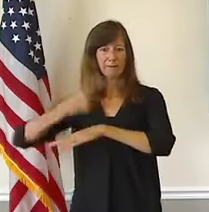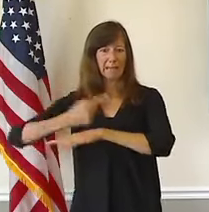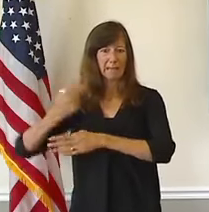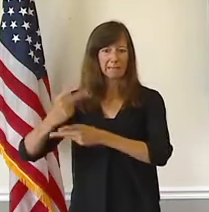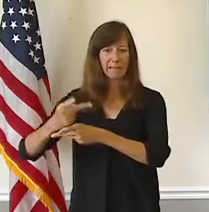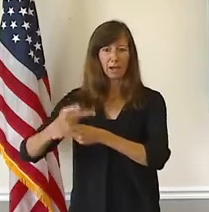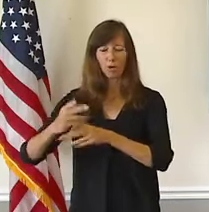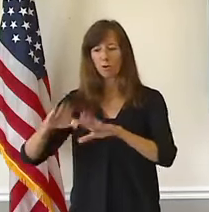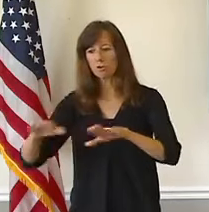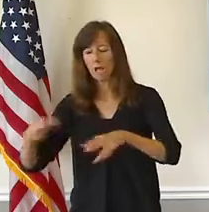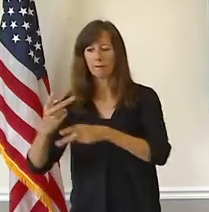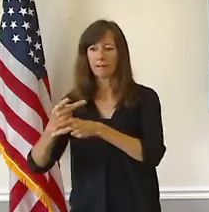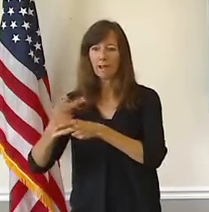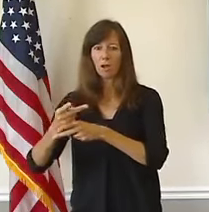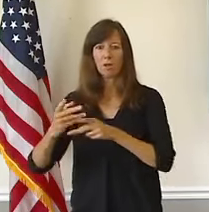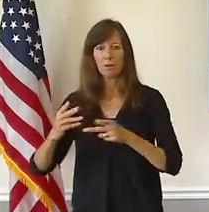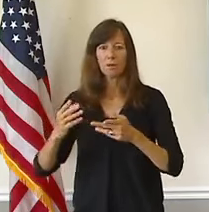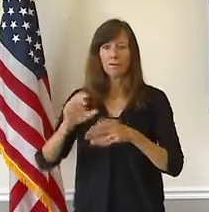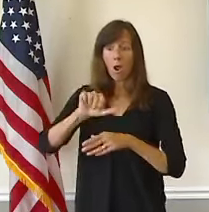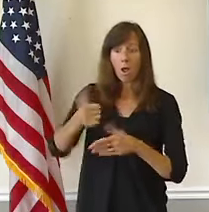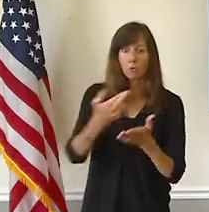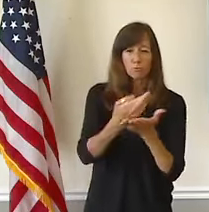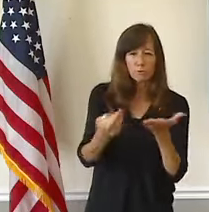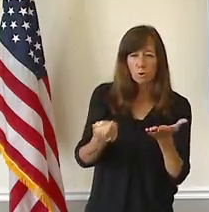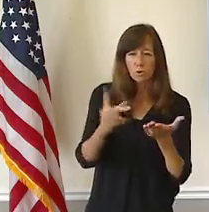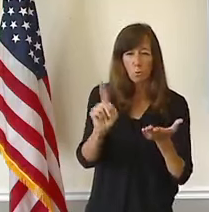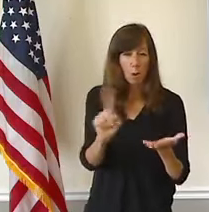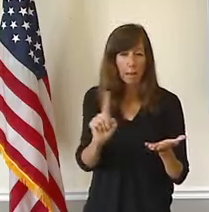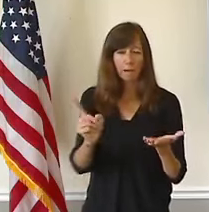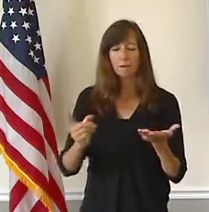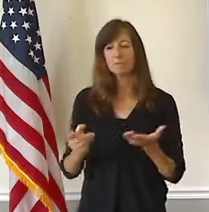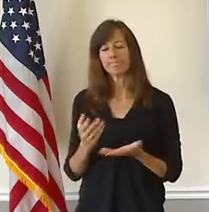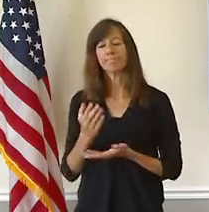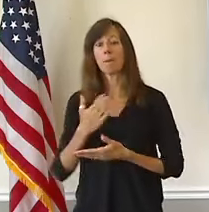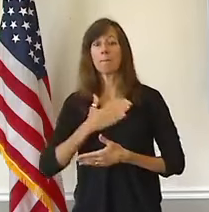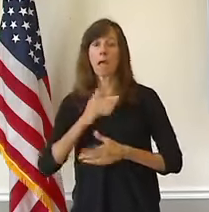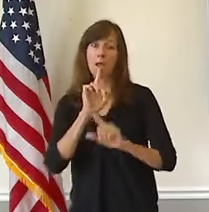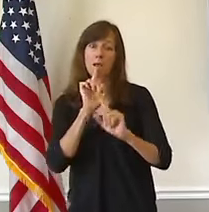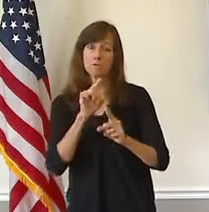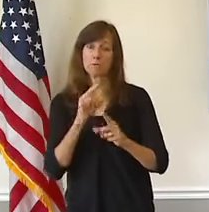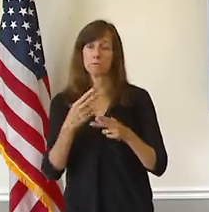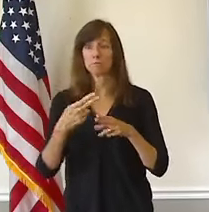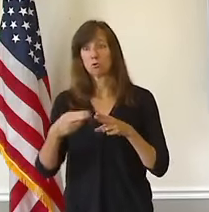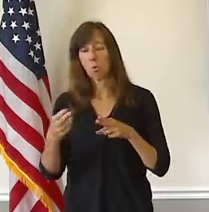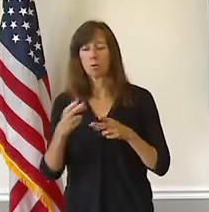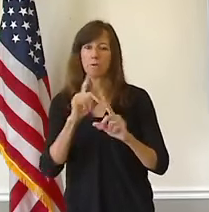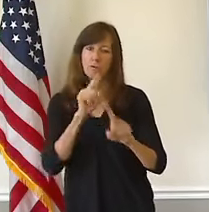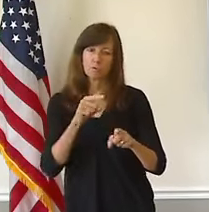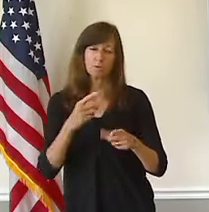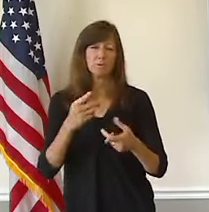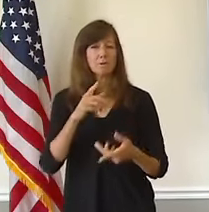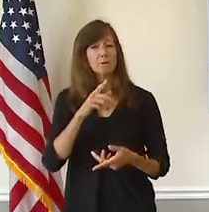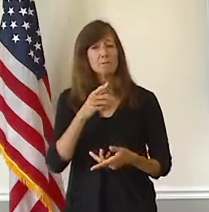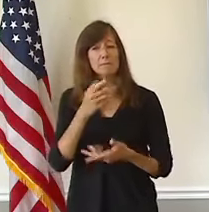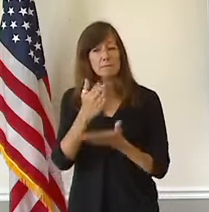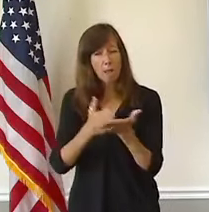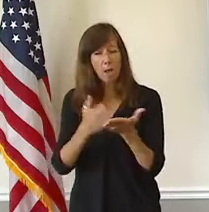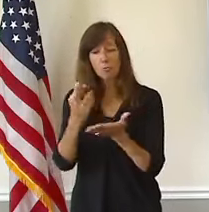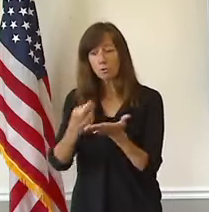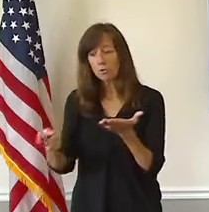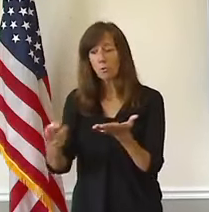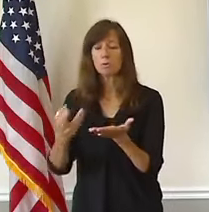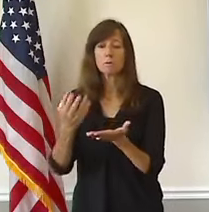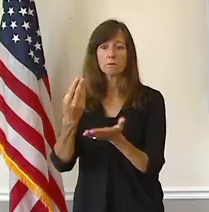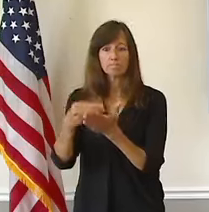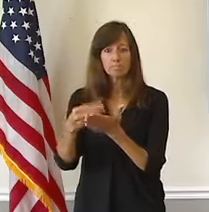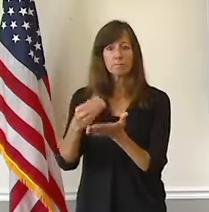available? The short answer is there are some resources available. If you could, we would encourage you to first